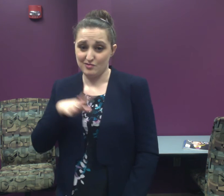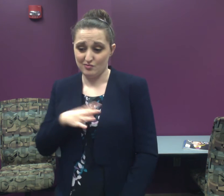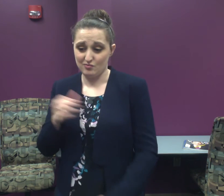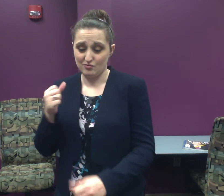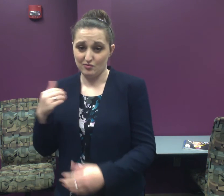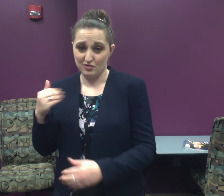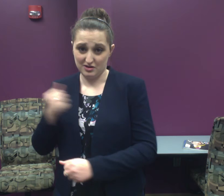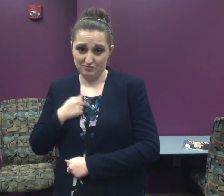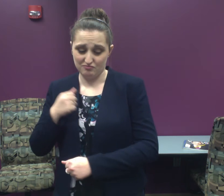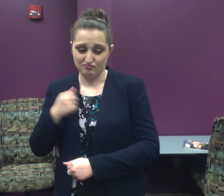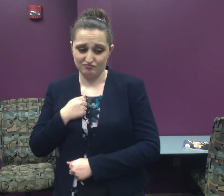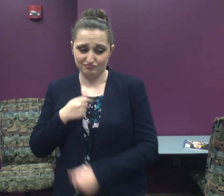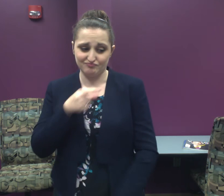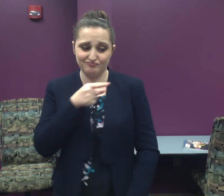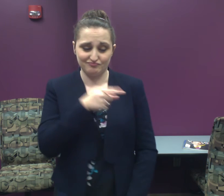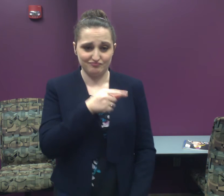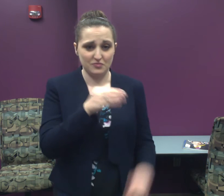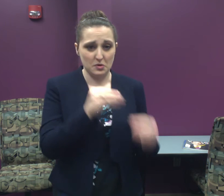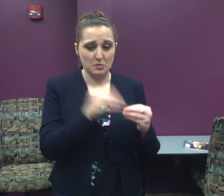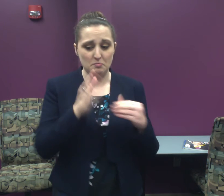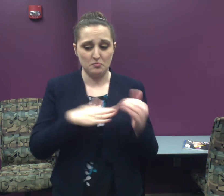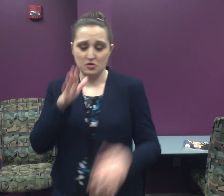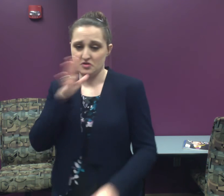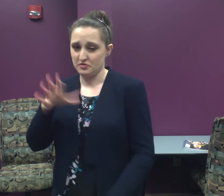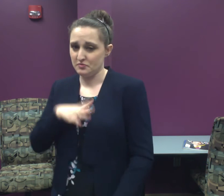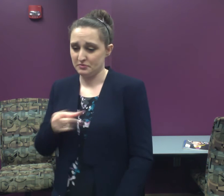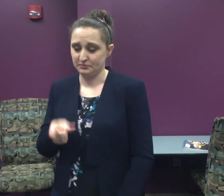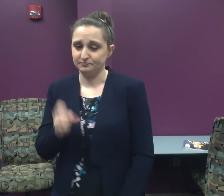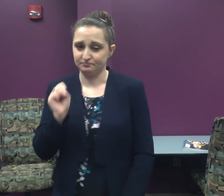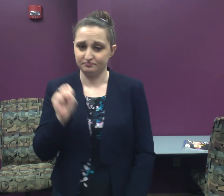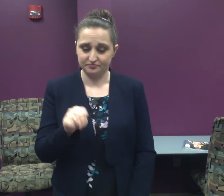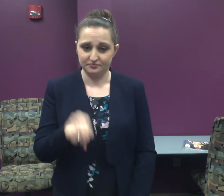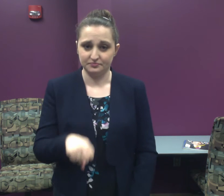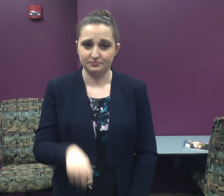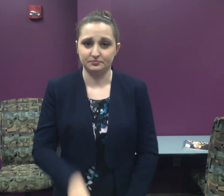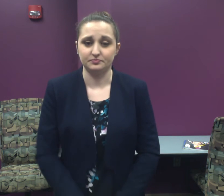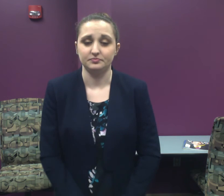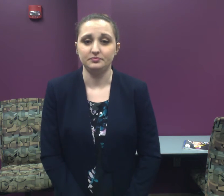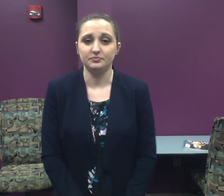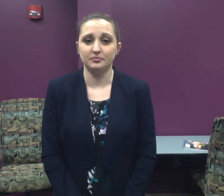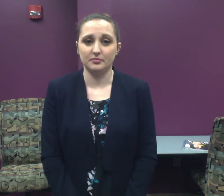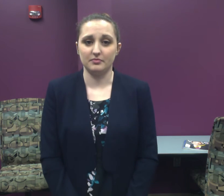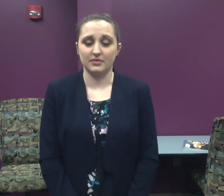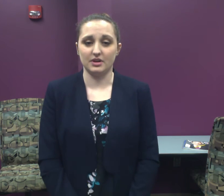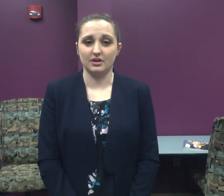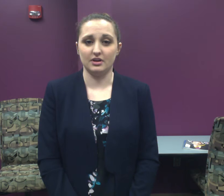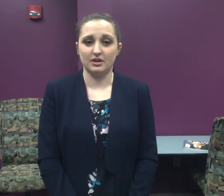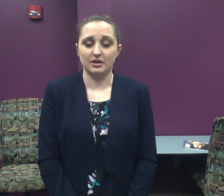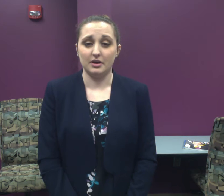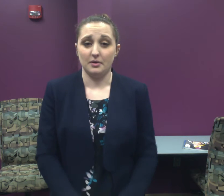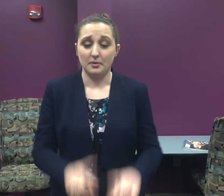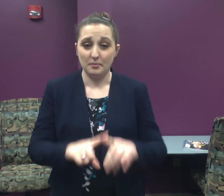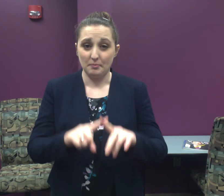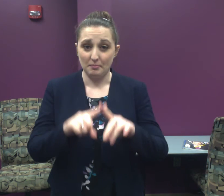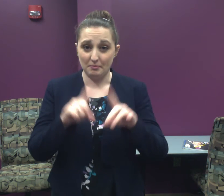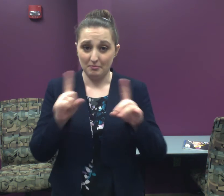on villages, they would shoot men, women, and children, but more than likely they would shoot men, not so much women. The women, if they